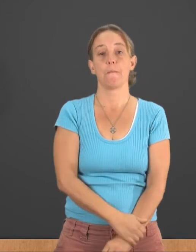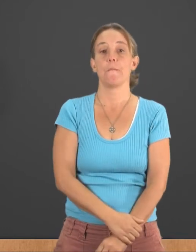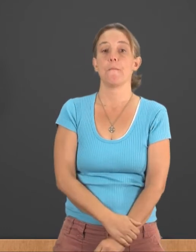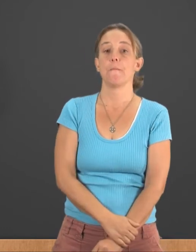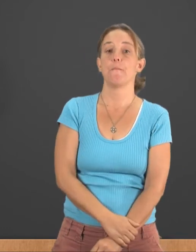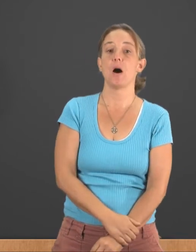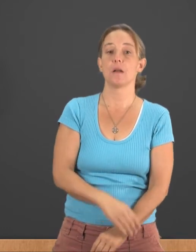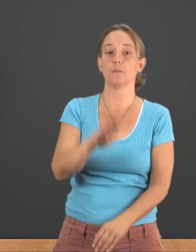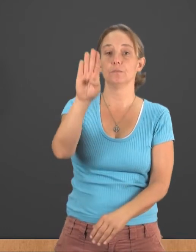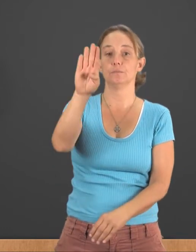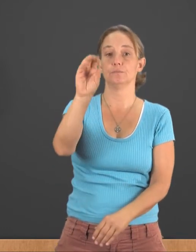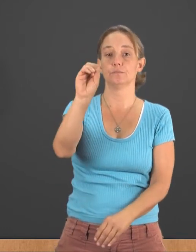Bottom.